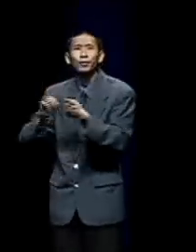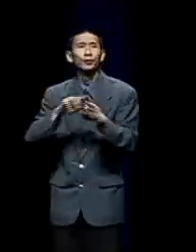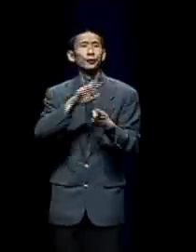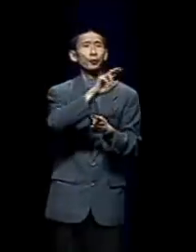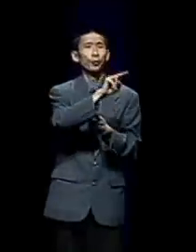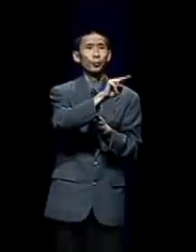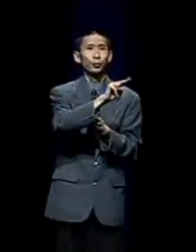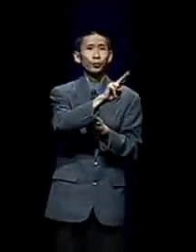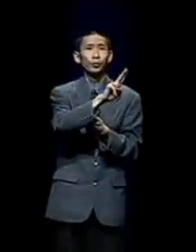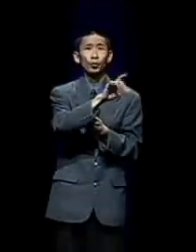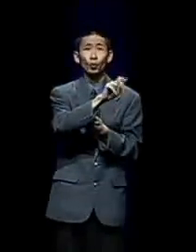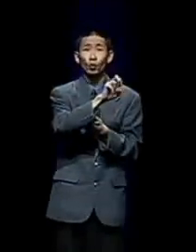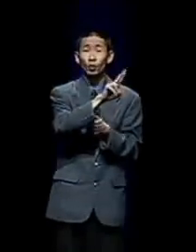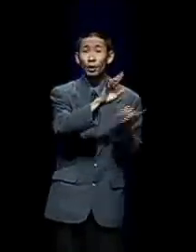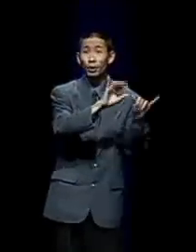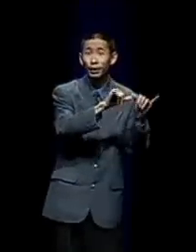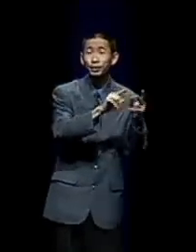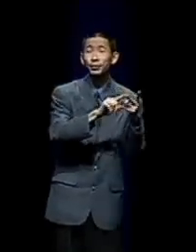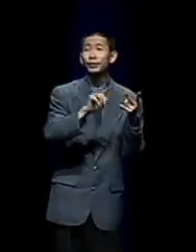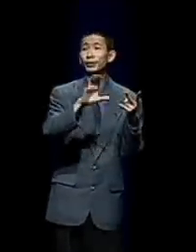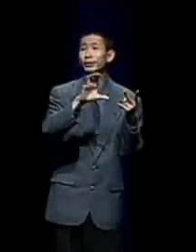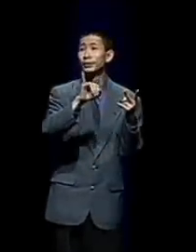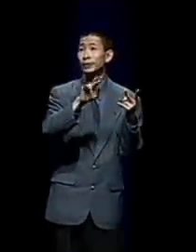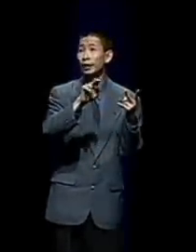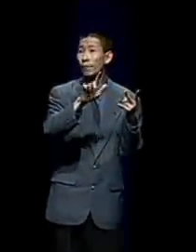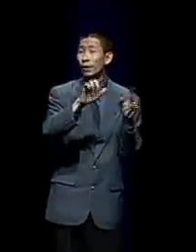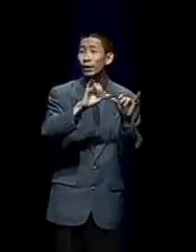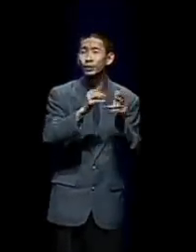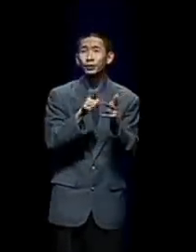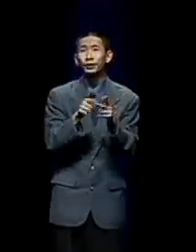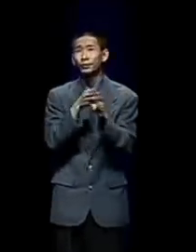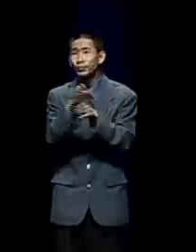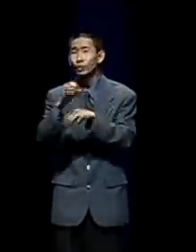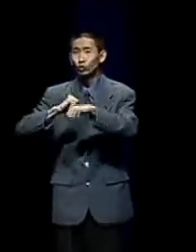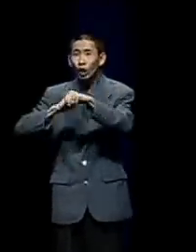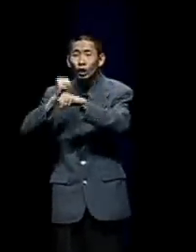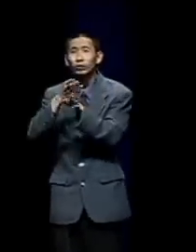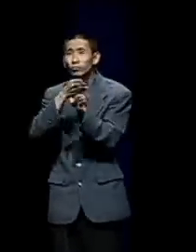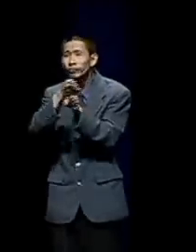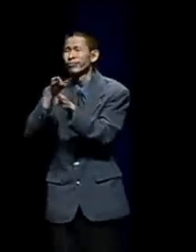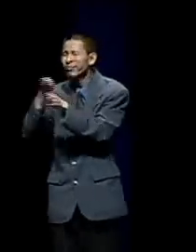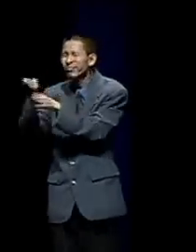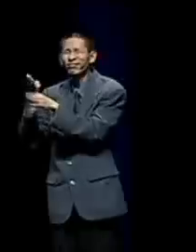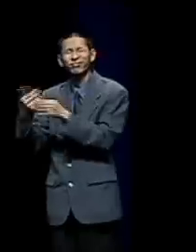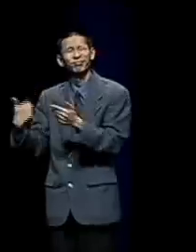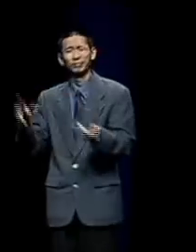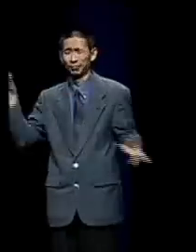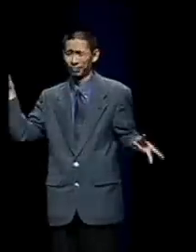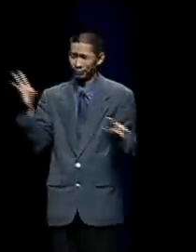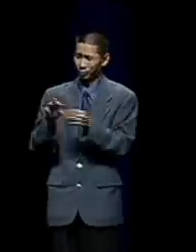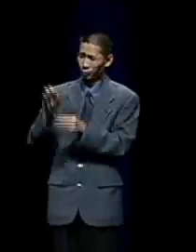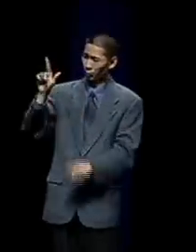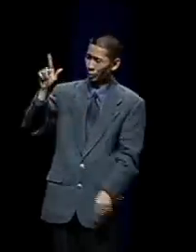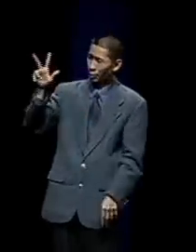civil engineering, structural engineering, electrical engineering. There's 23 engineering specialties.